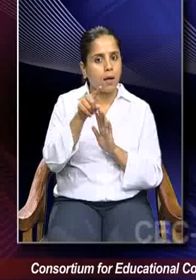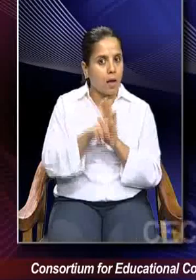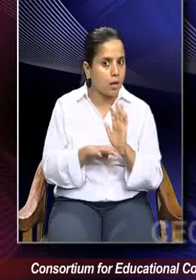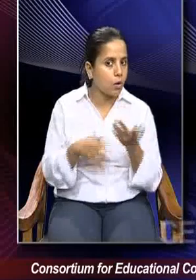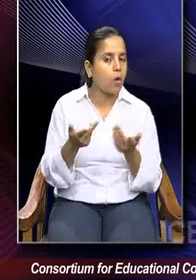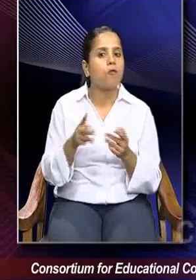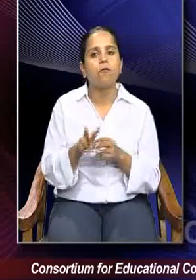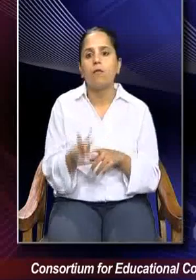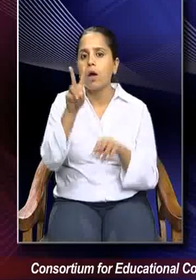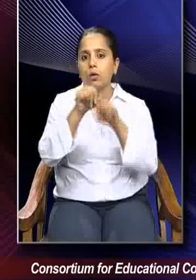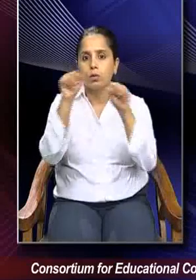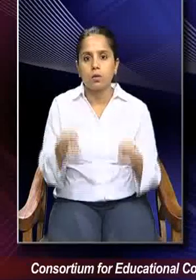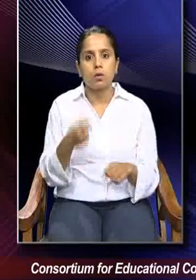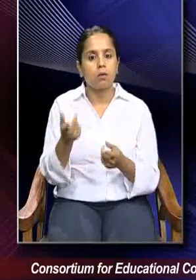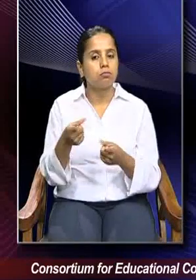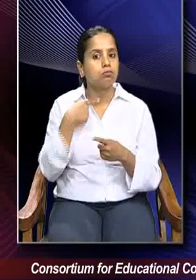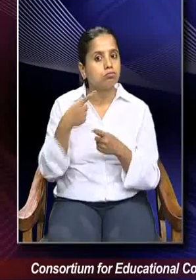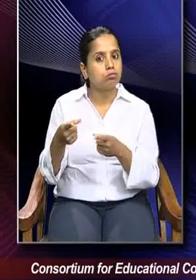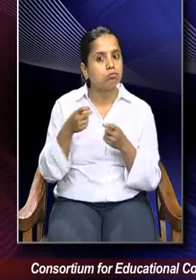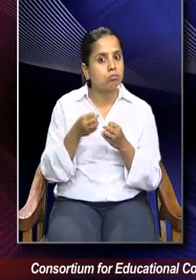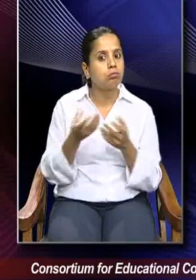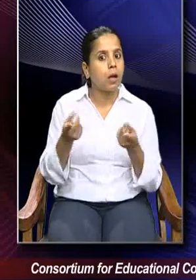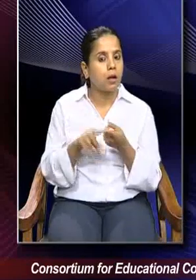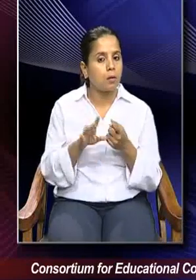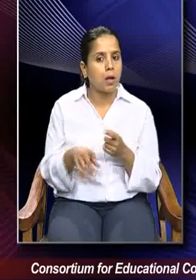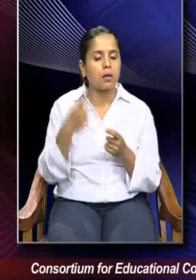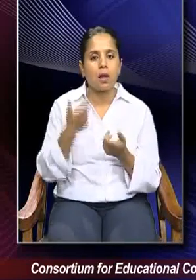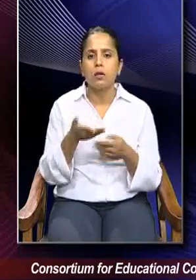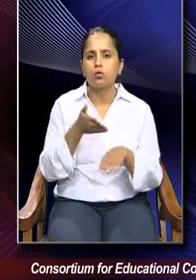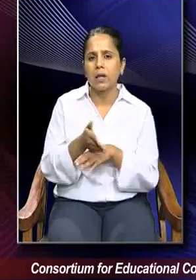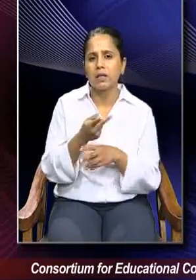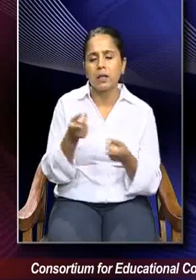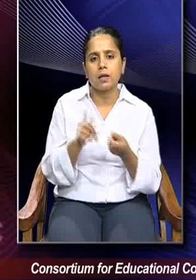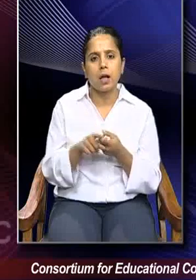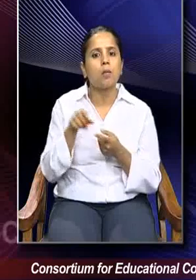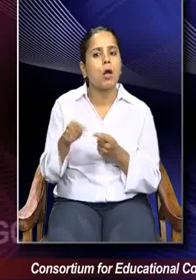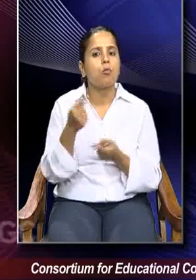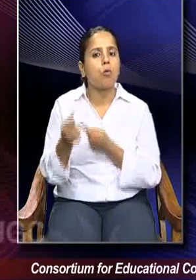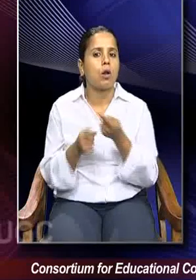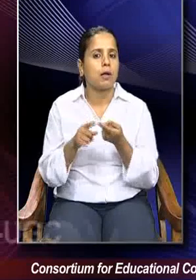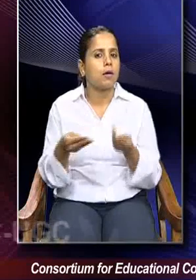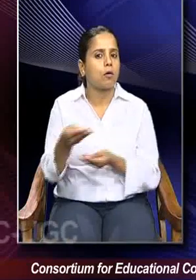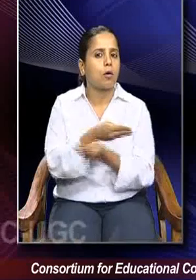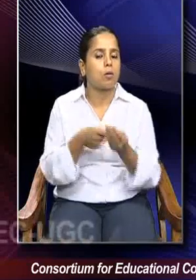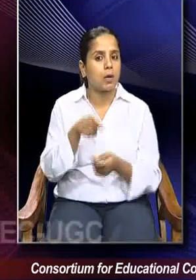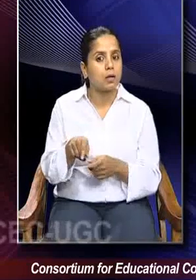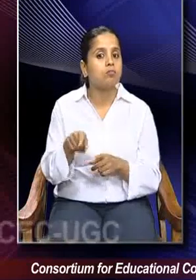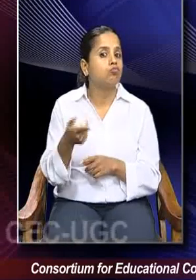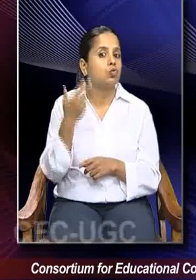system gets captivated by harmful consequences of political economy. Thus, it